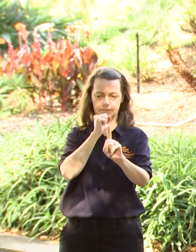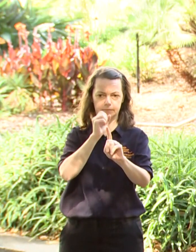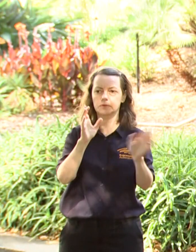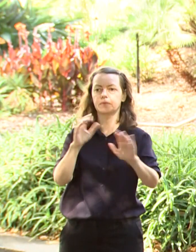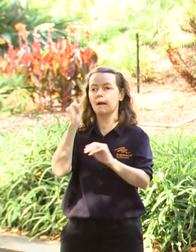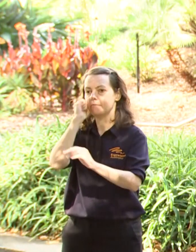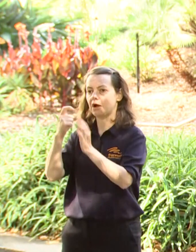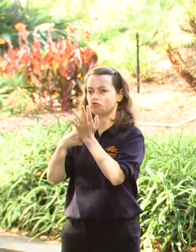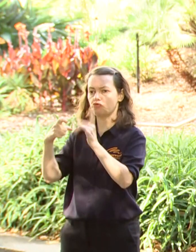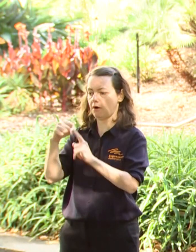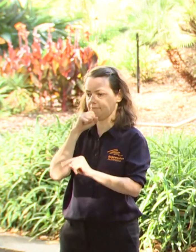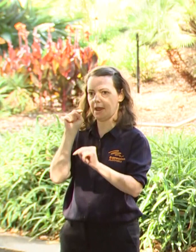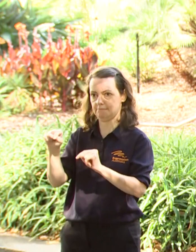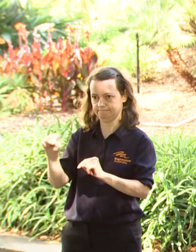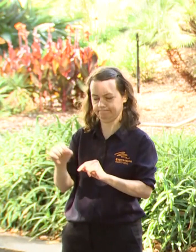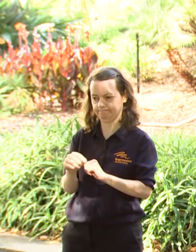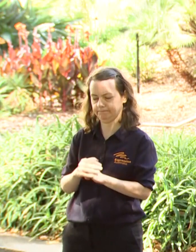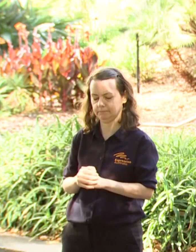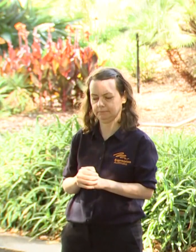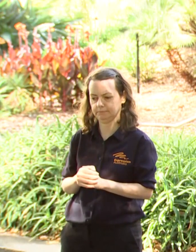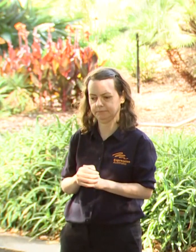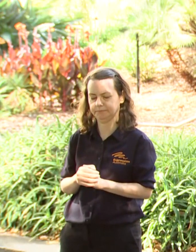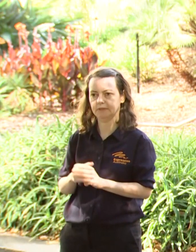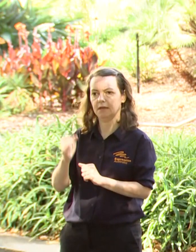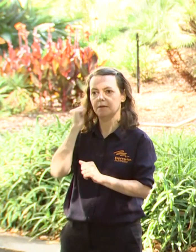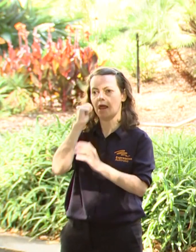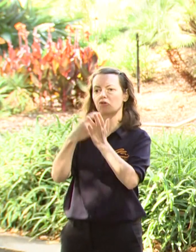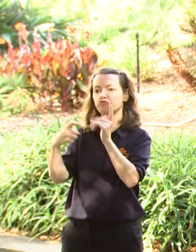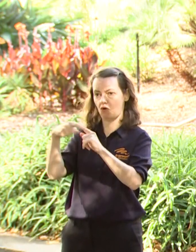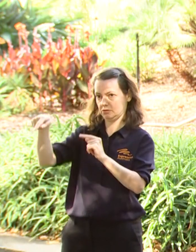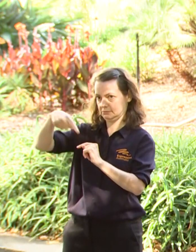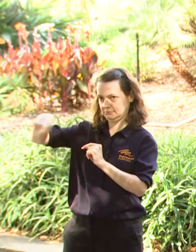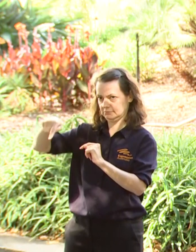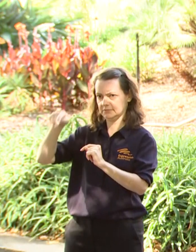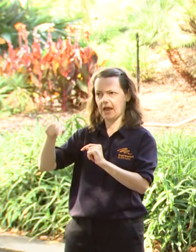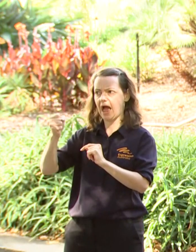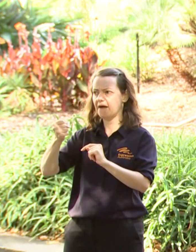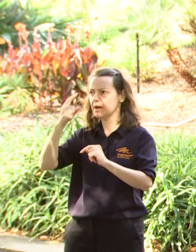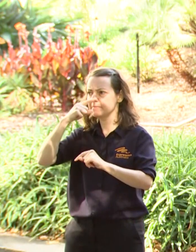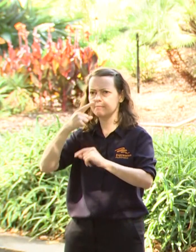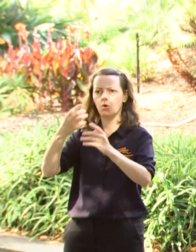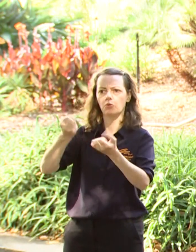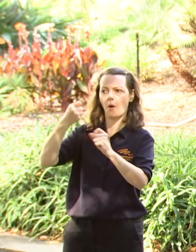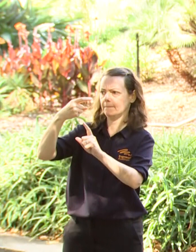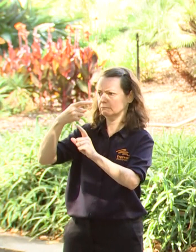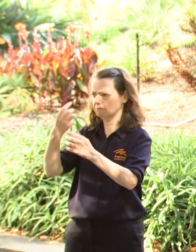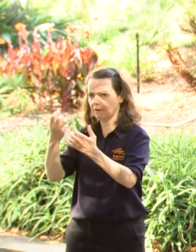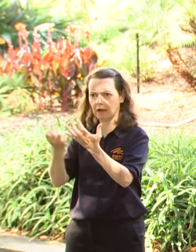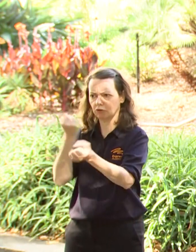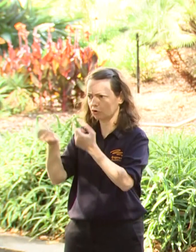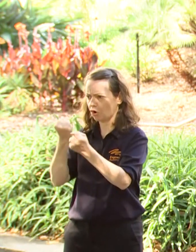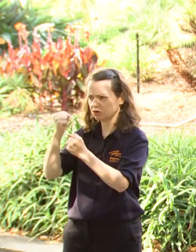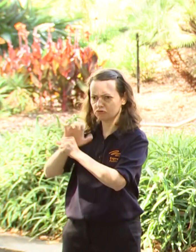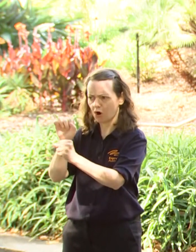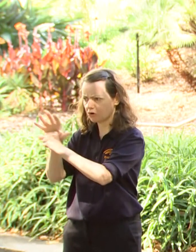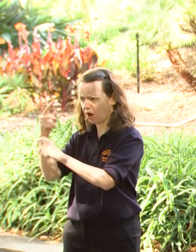number, which was not apparent at the time that it was from Black Rock, we had a number of different positives and thought there could be as many as